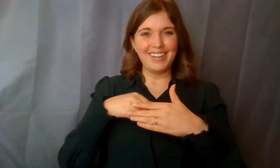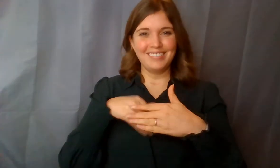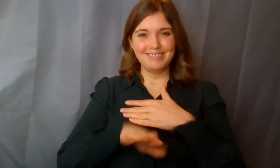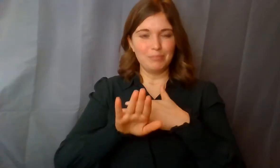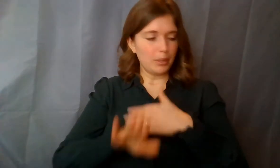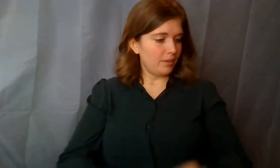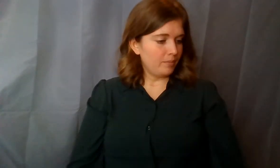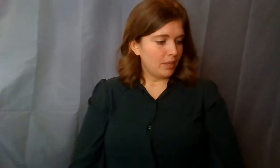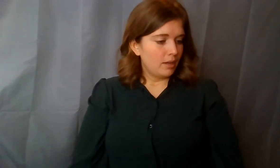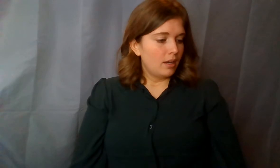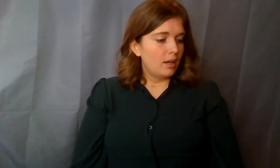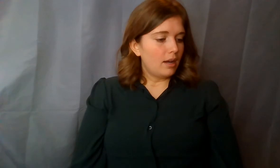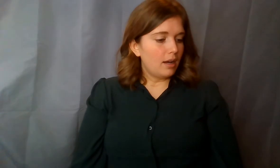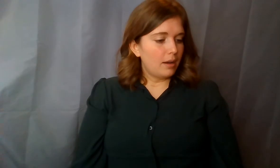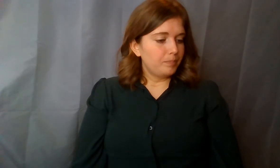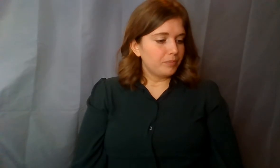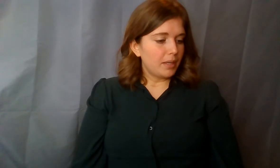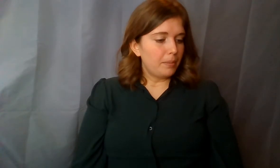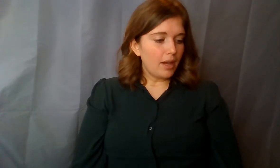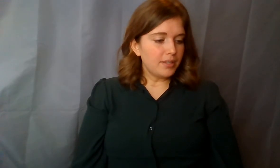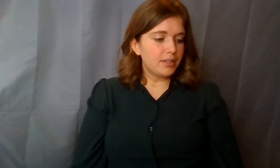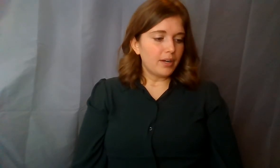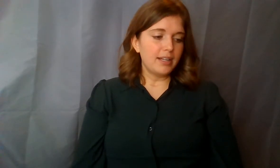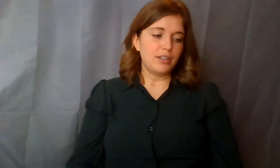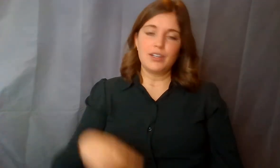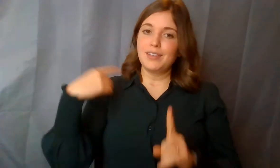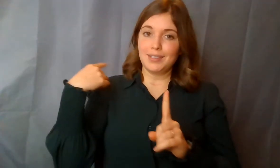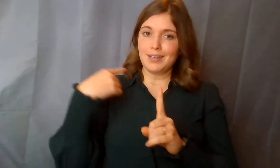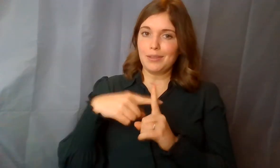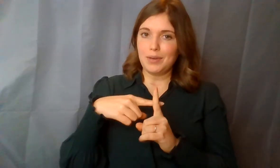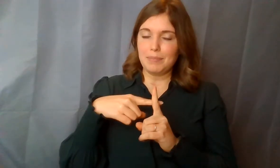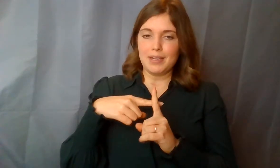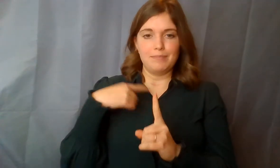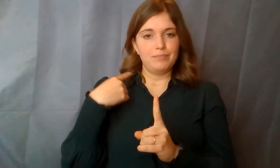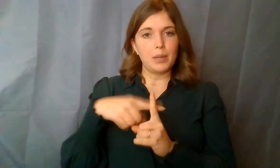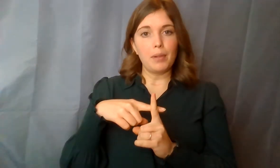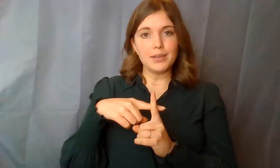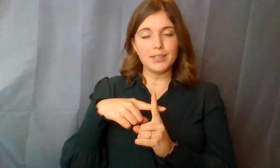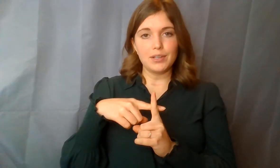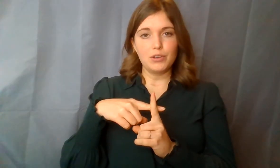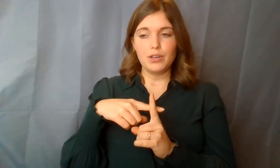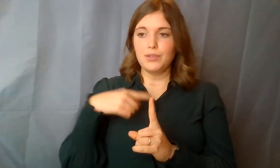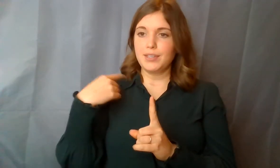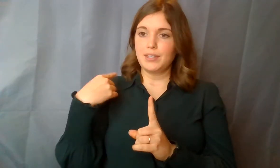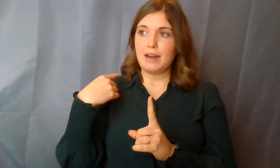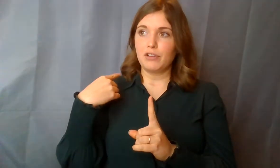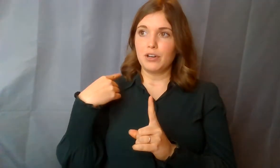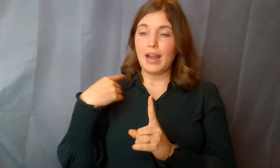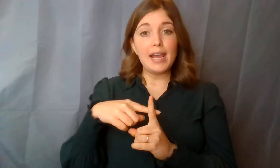Okay, birth. Plus or in addition, this is another repeat. Plus, you can use this sign for